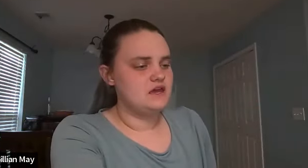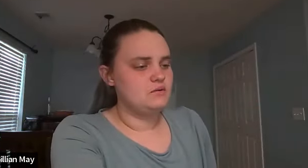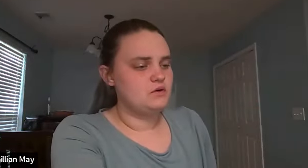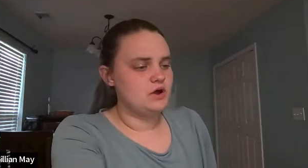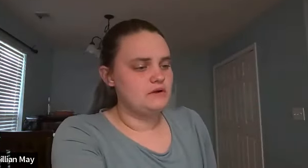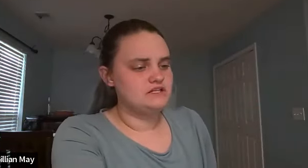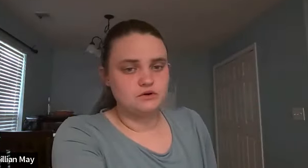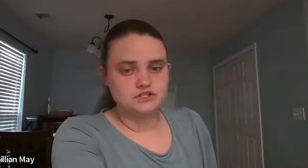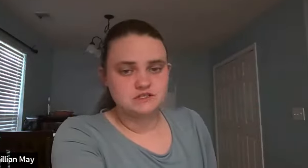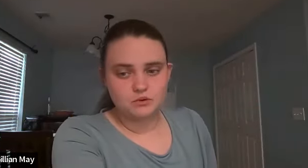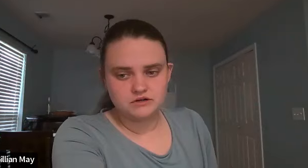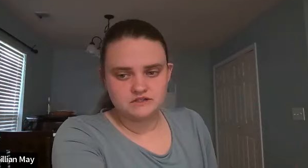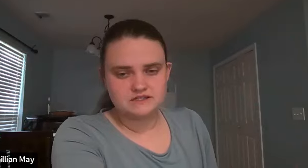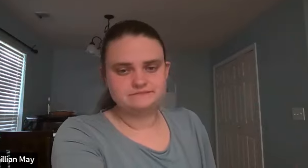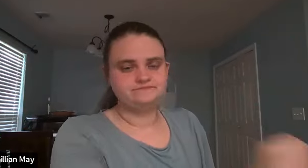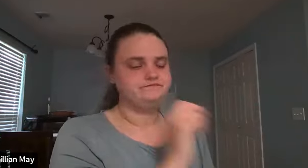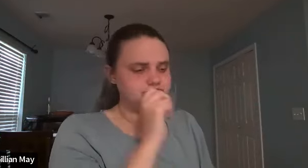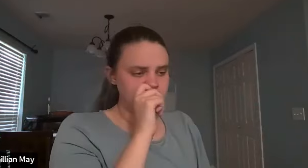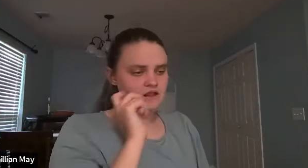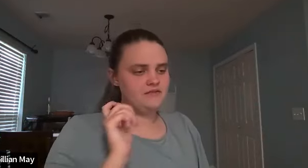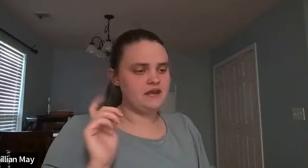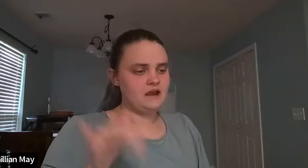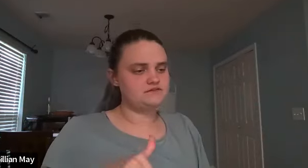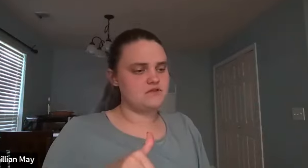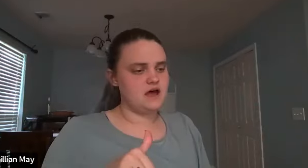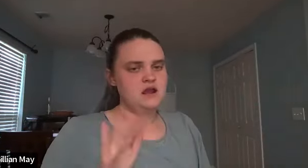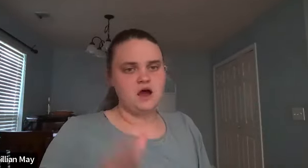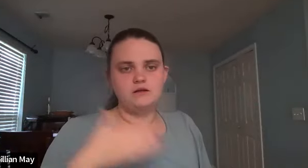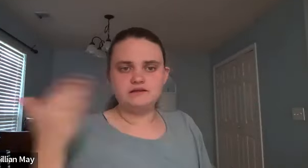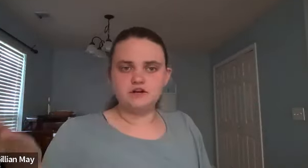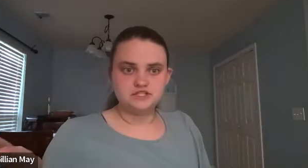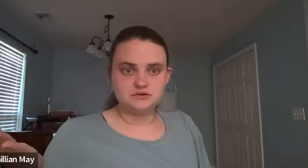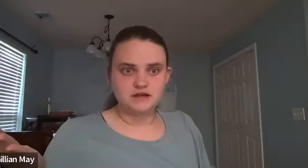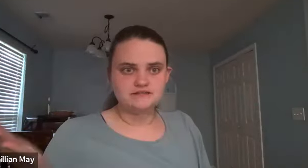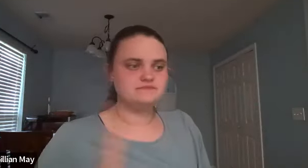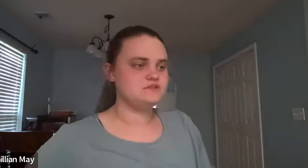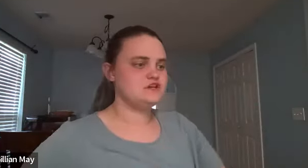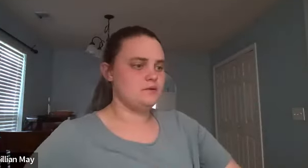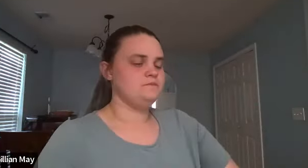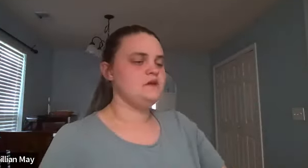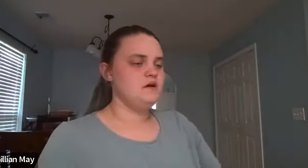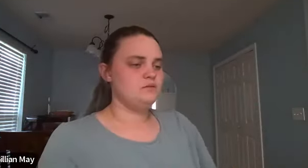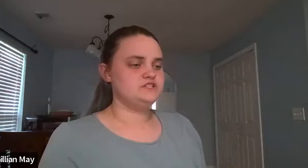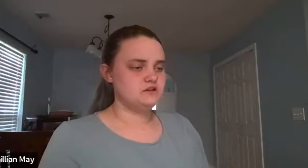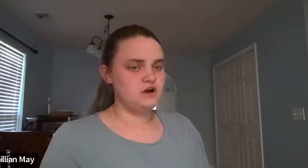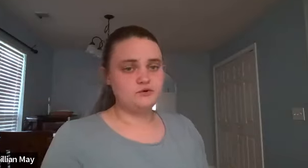then we'll go into our sports. And then after that, I'll leave it open to you guys. So we started off with